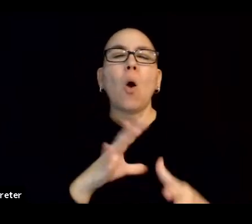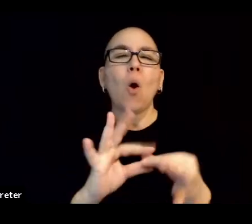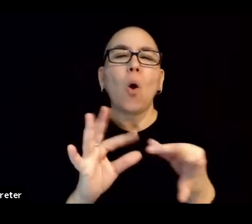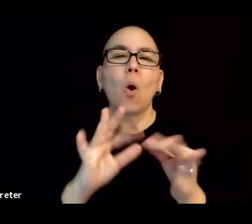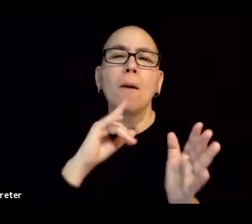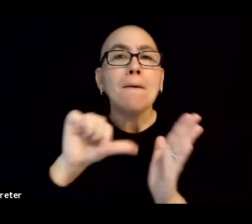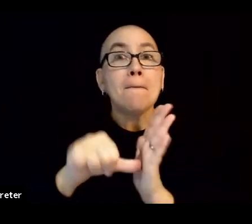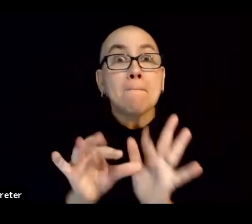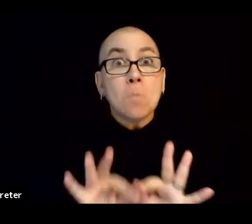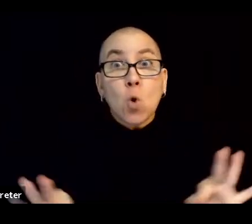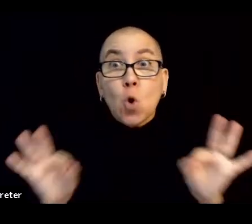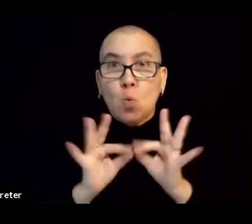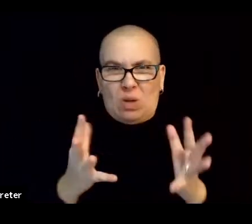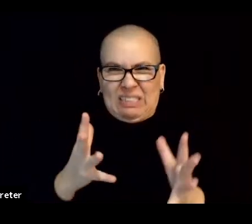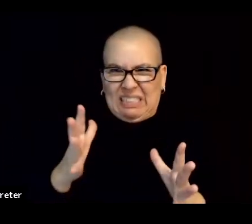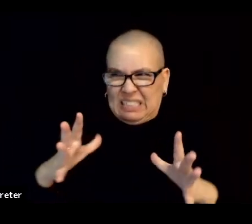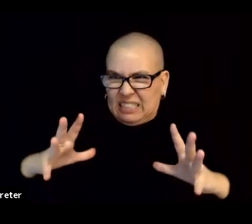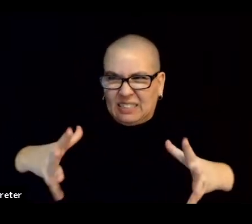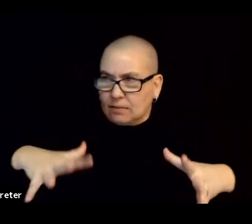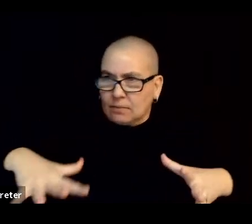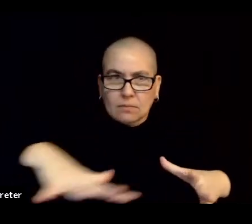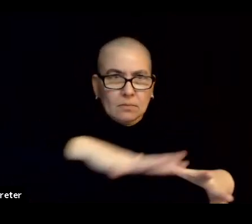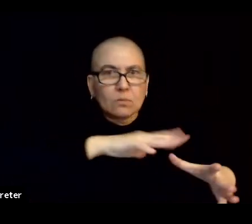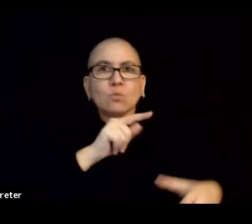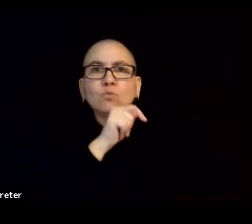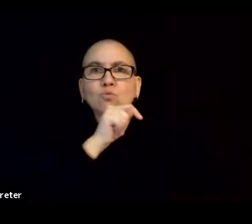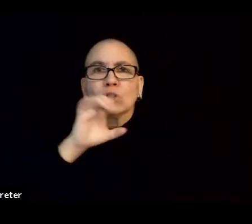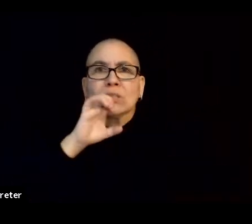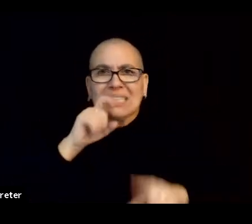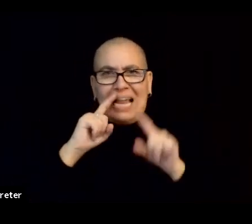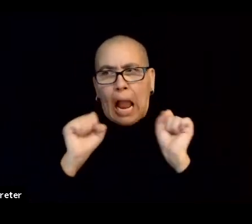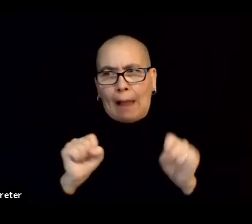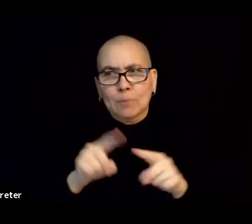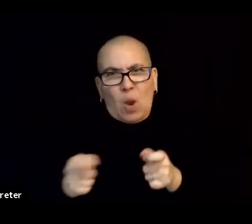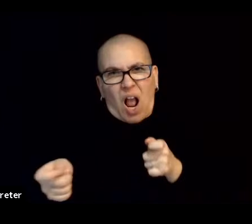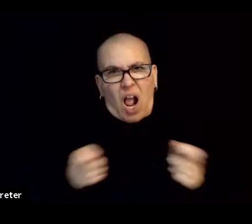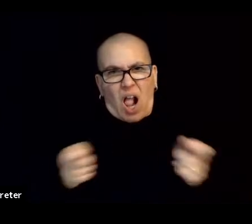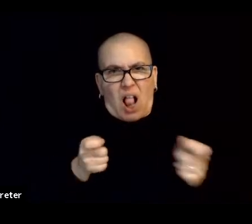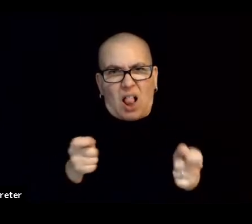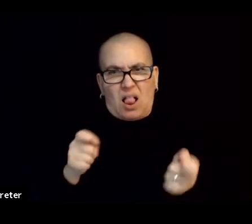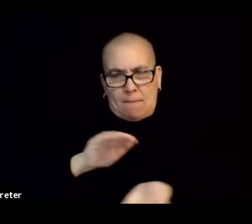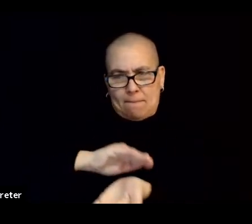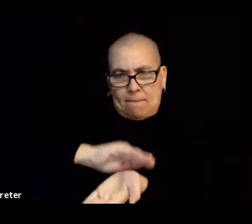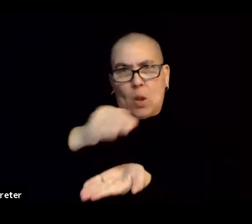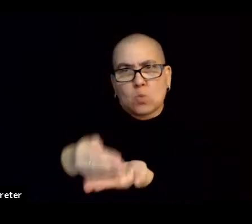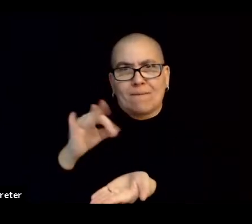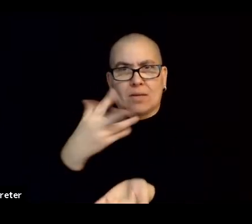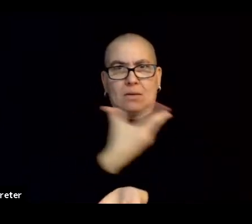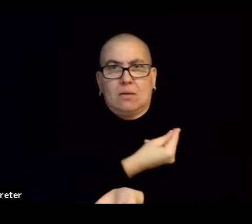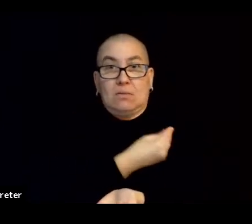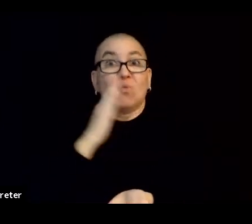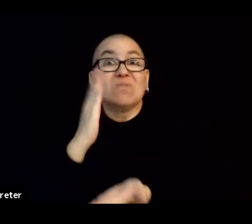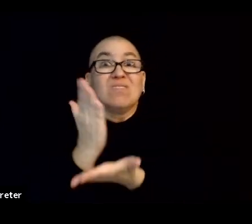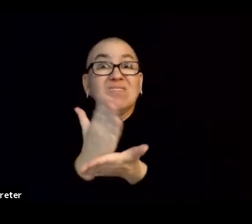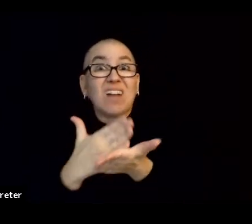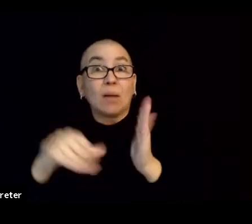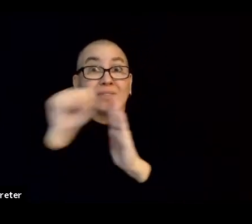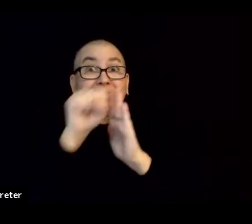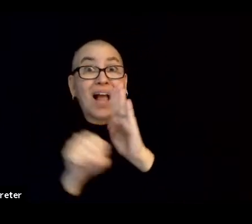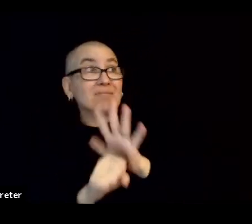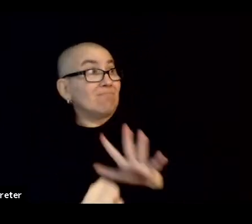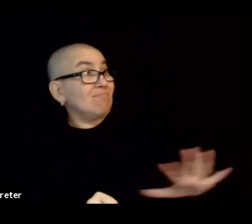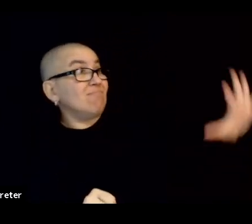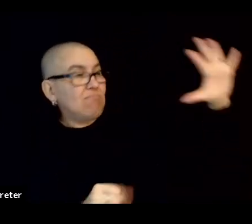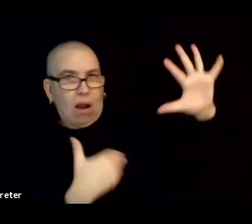of these sites across the country have witnessed some protests, but that's not because of why they're not in Minneapolis, St. Paul. It's just that all the thought that goes into